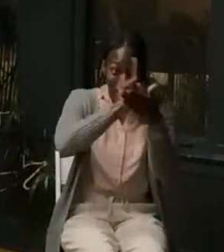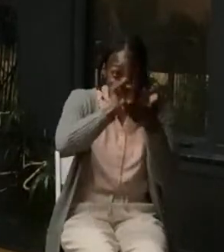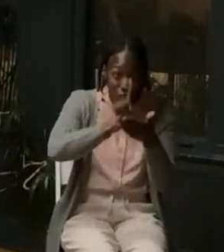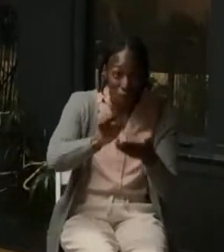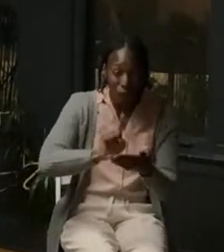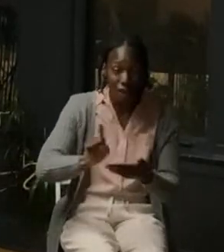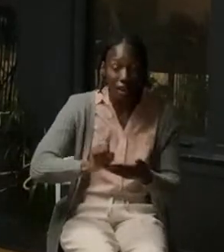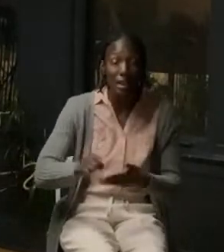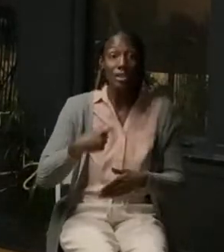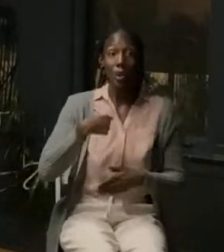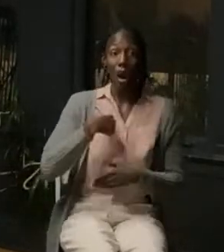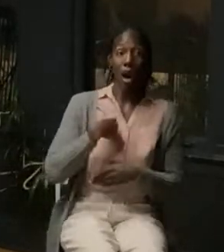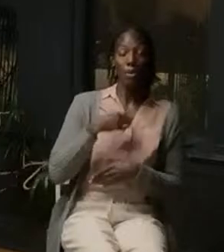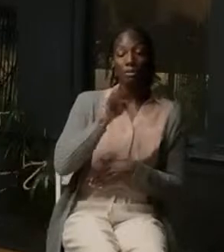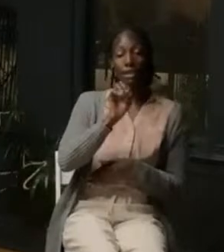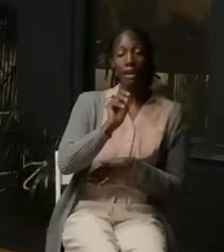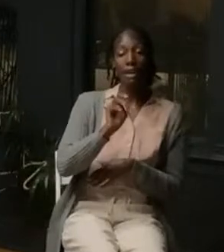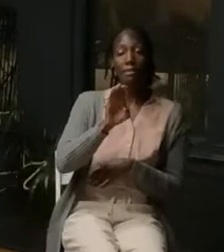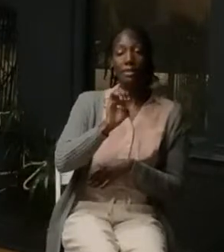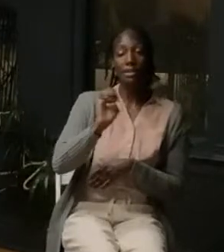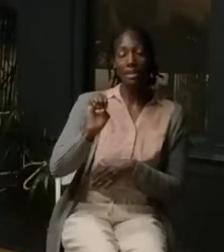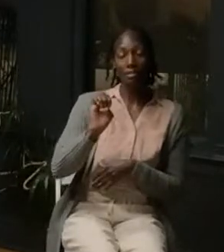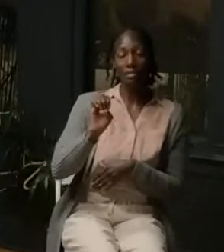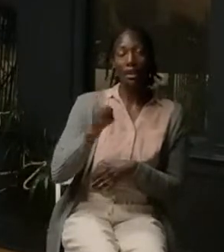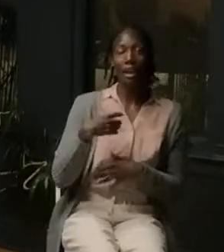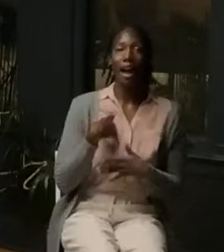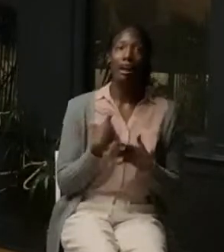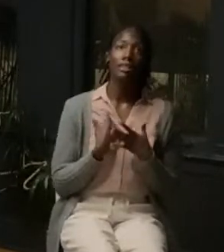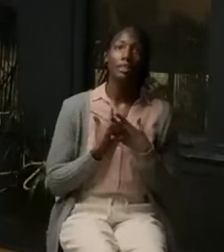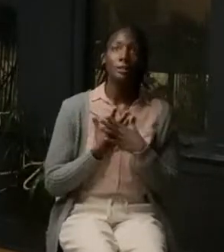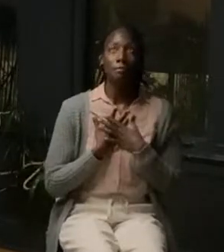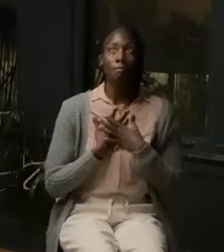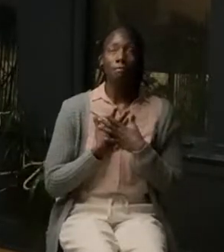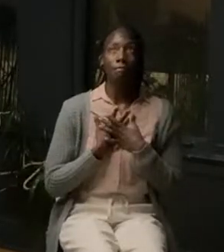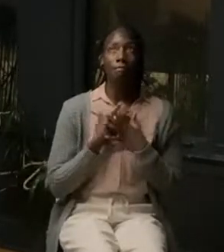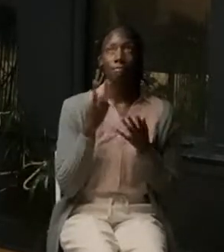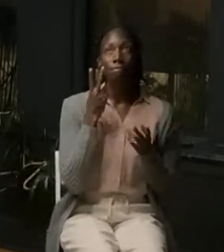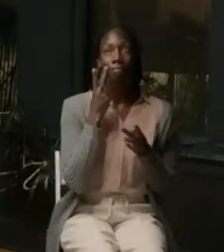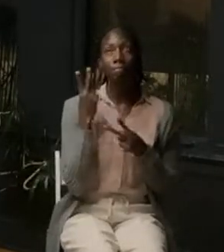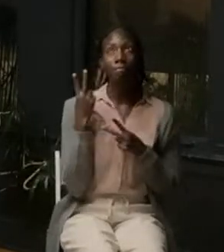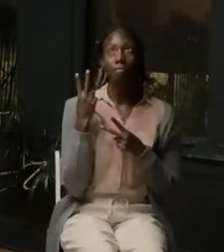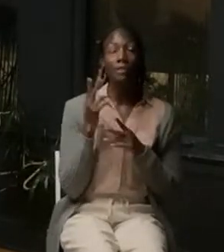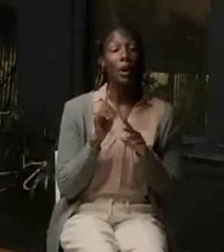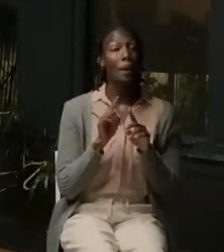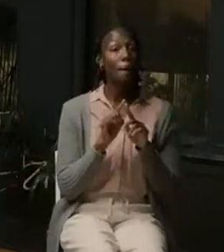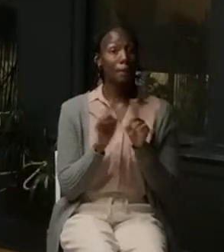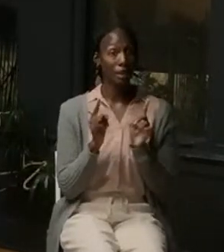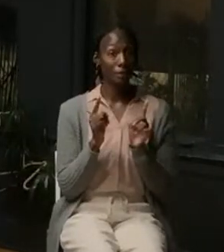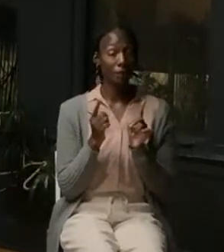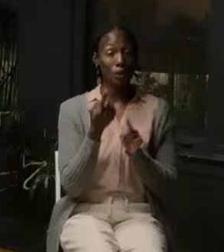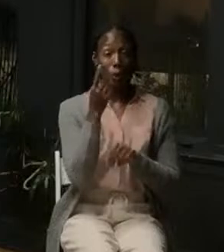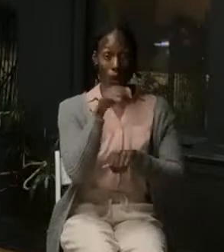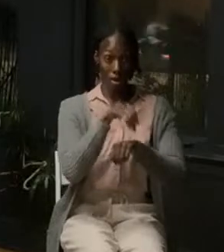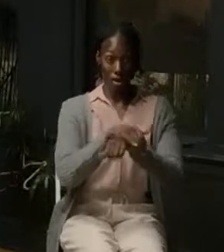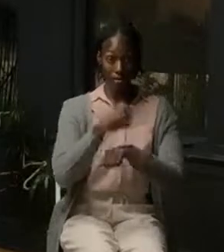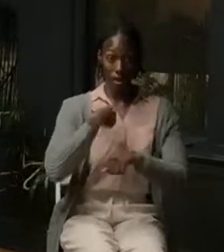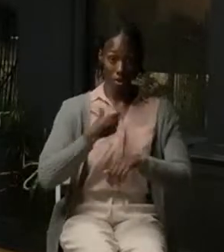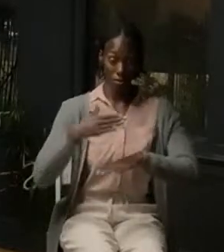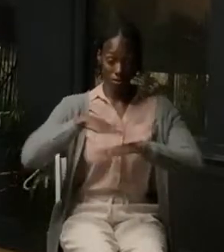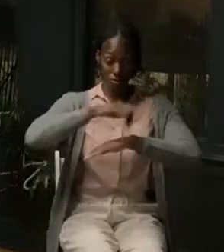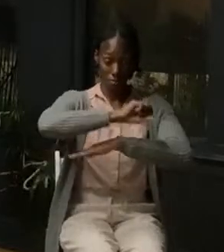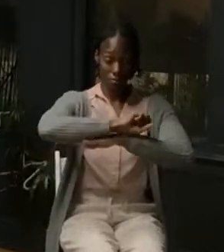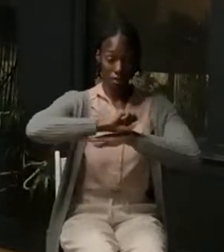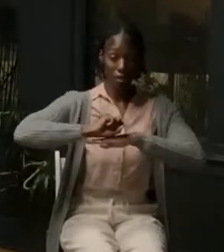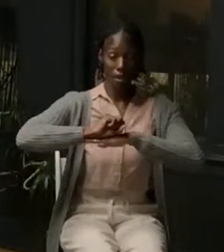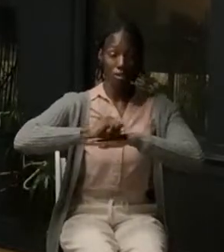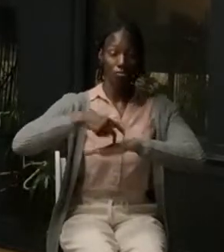MC, and I'm fairly irreverent in general. And so one night I was on stage, and I'm talking to